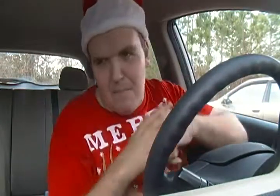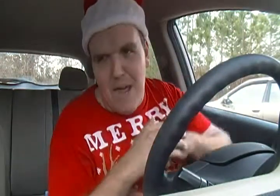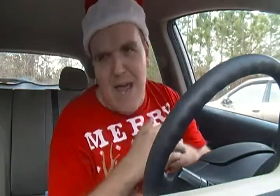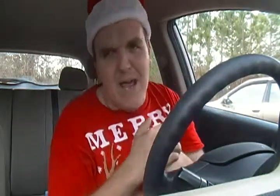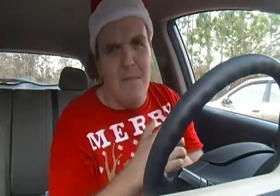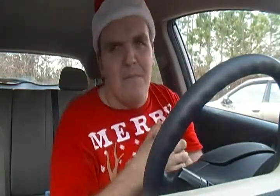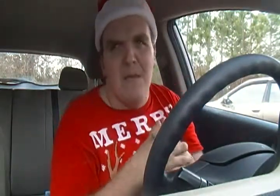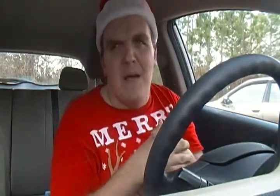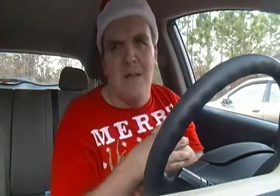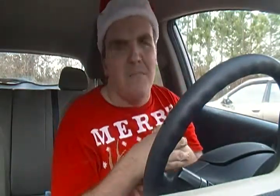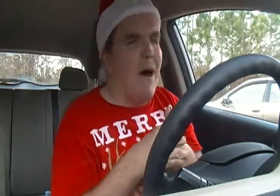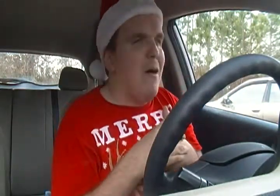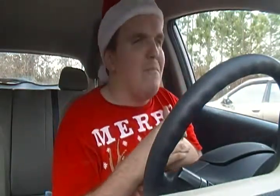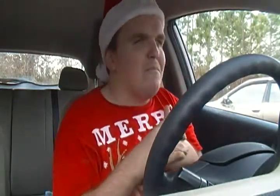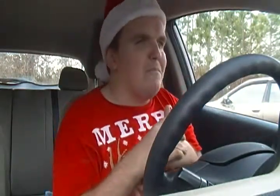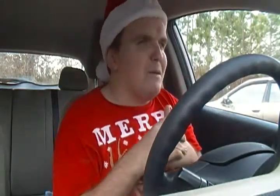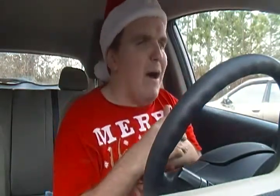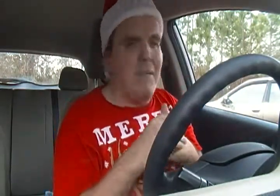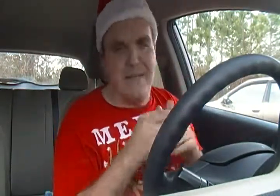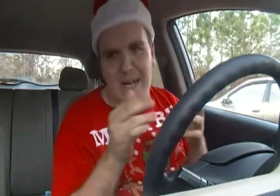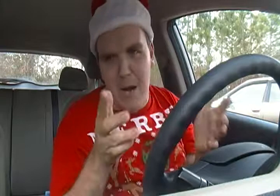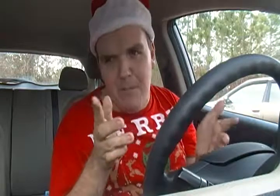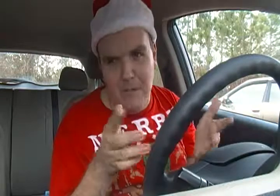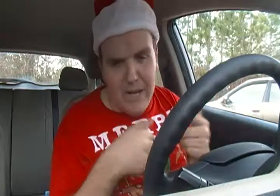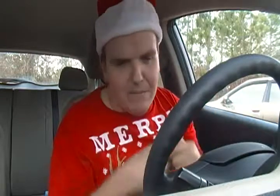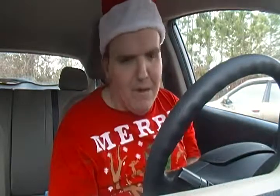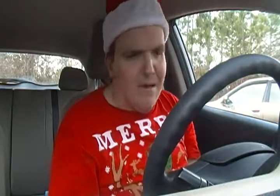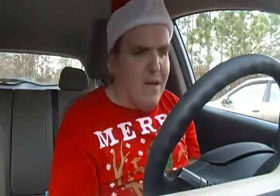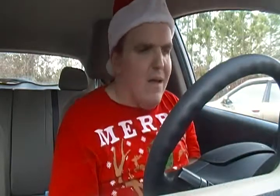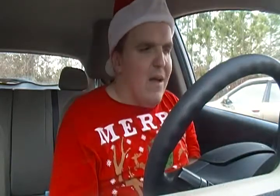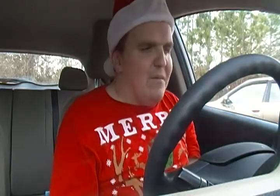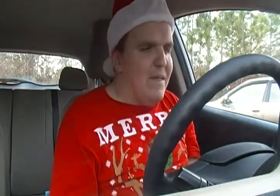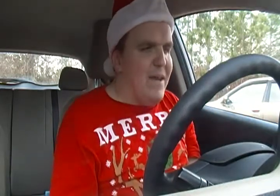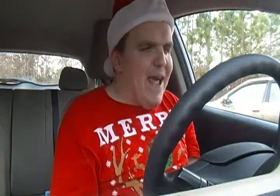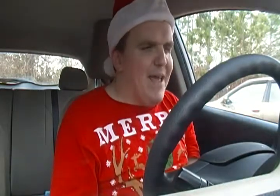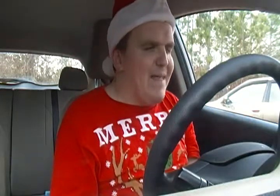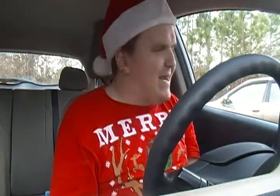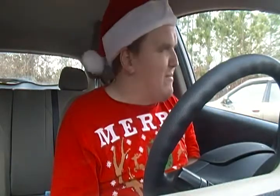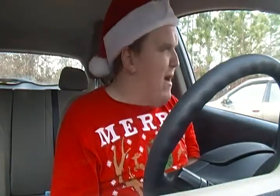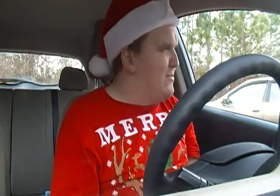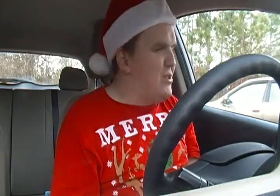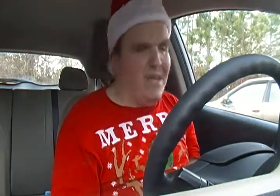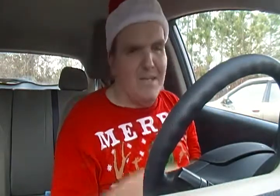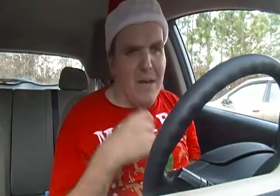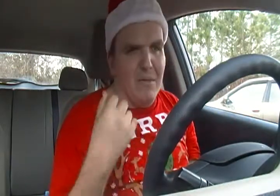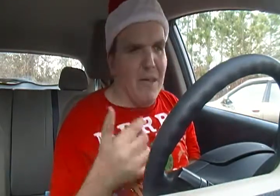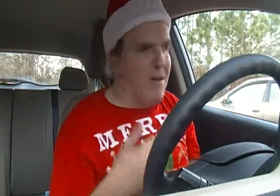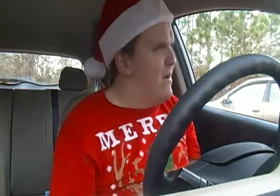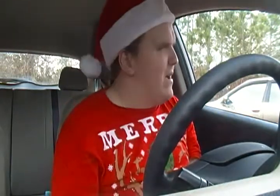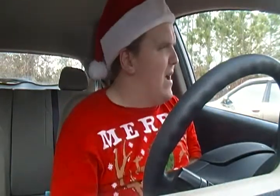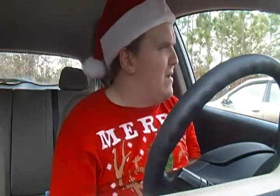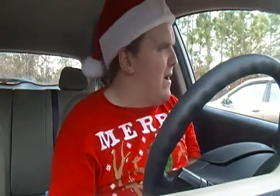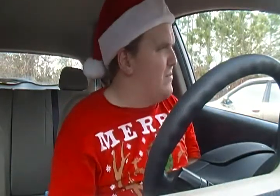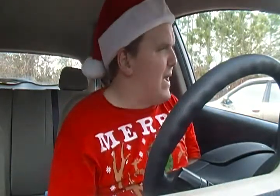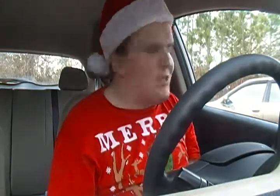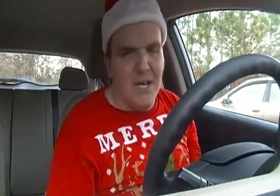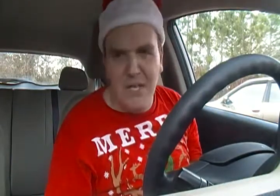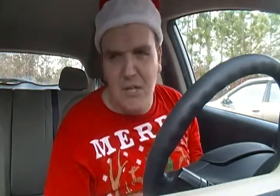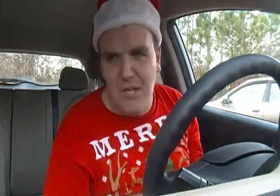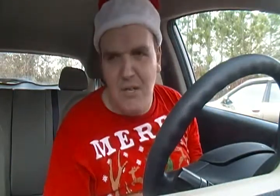and the mom the mom doesn't care for the lamp but the dad thinks the mom's jealous of the lamp and the mom's like jealous jealous